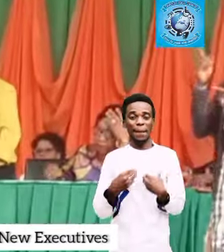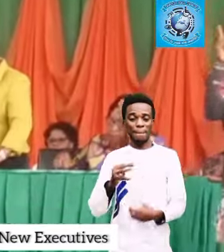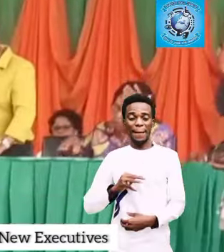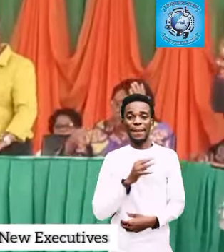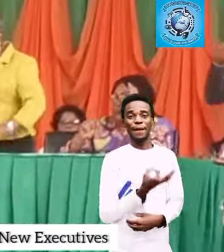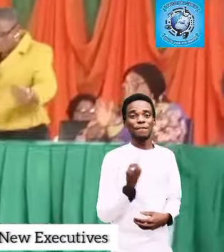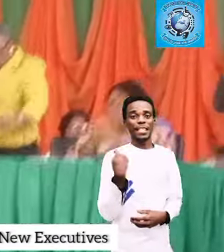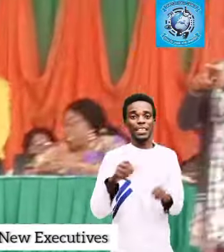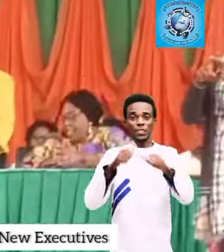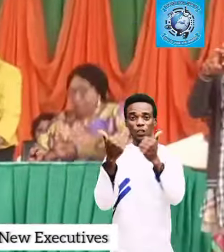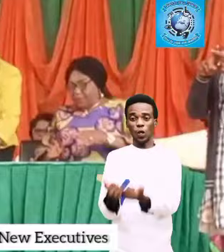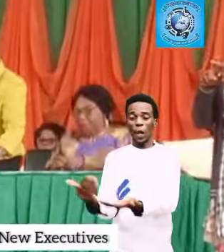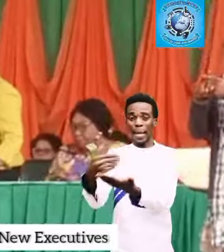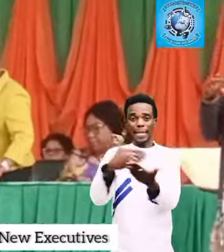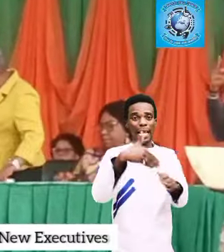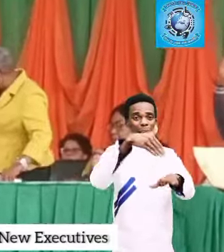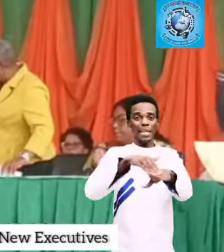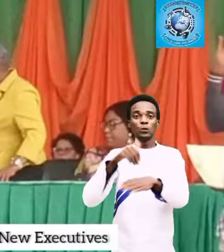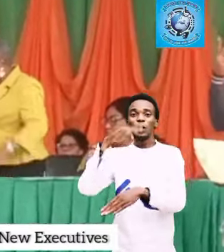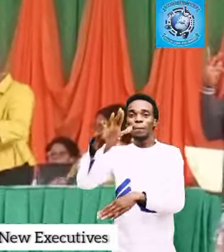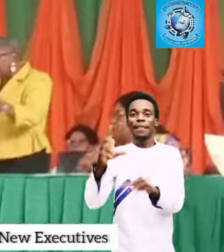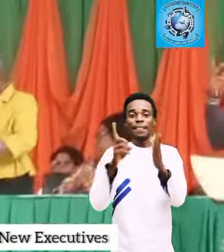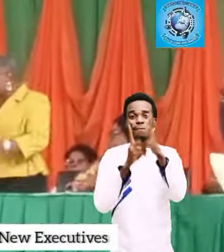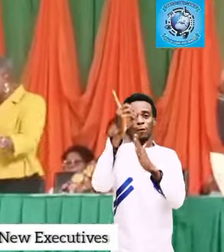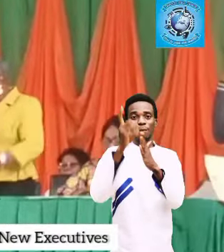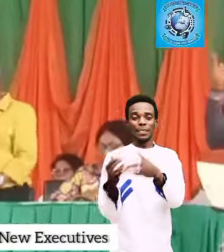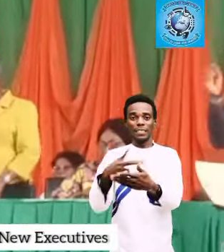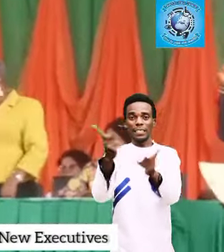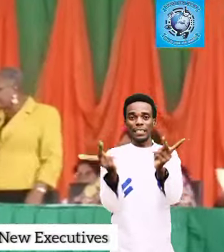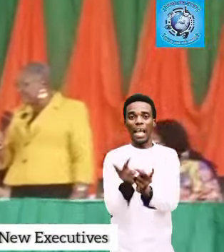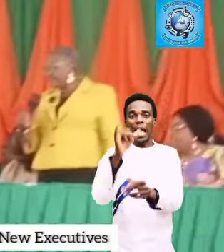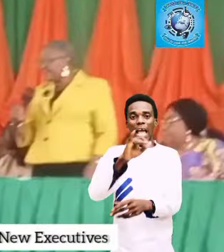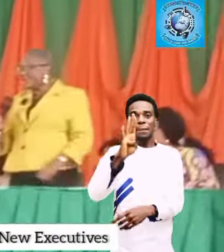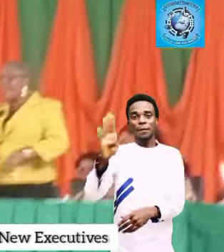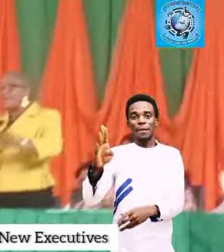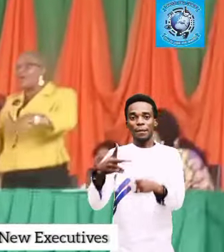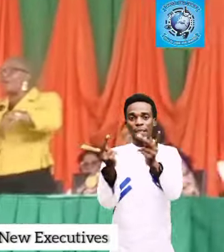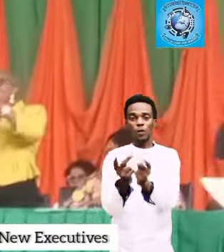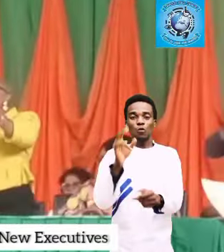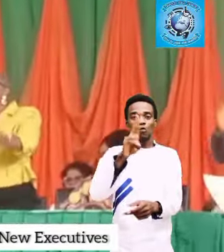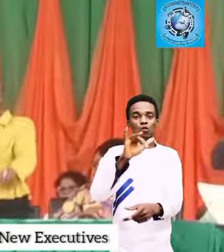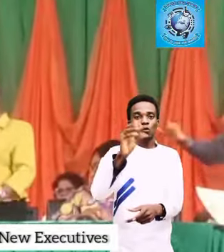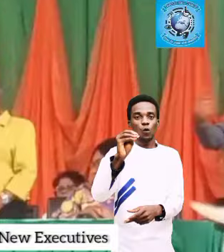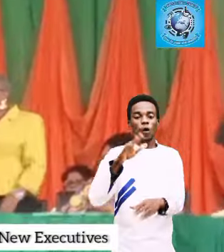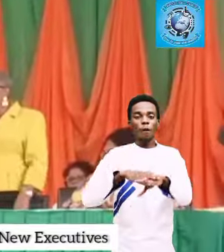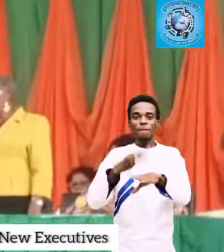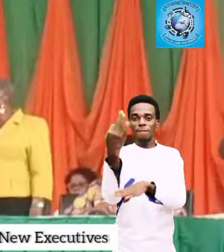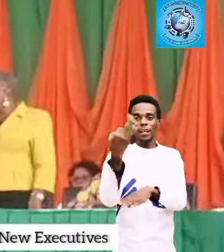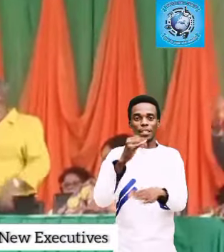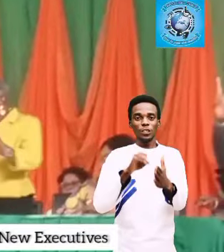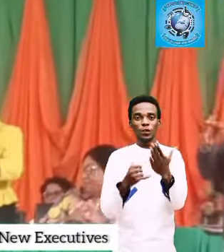the association converge at the Women Development Center, IBB Avenue, Uyo, on Friday,